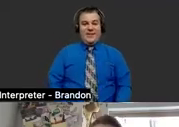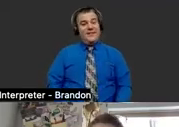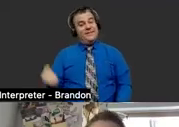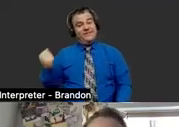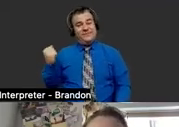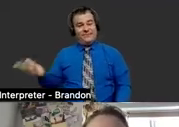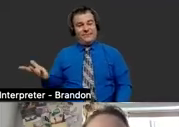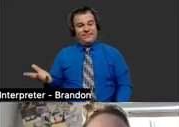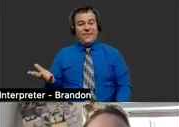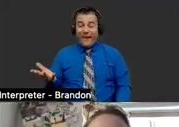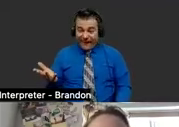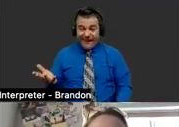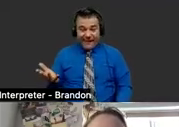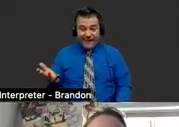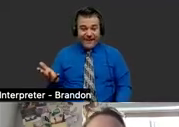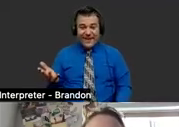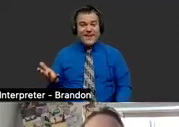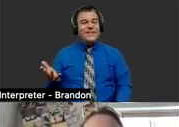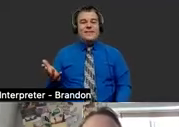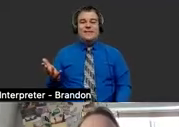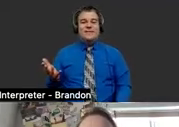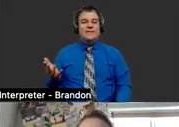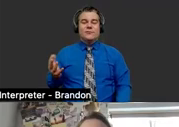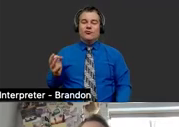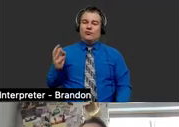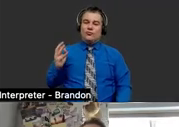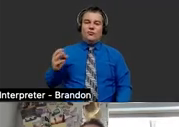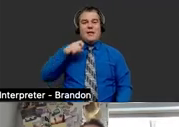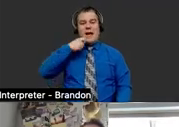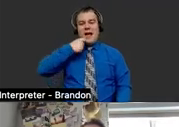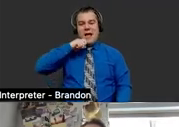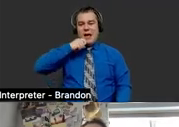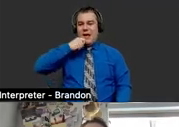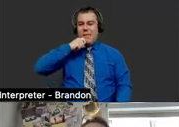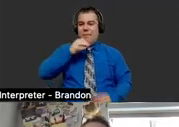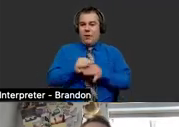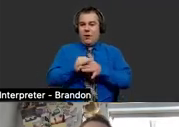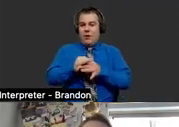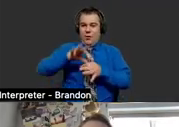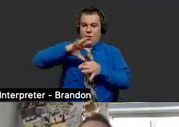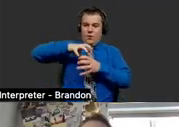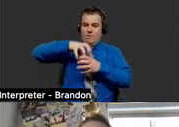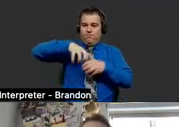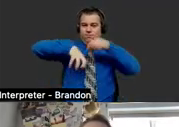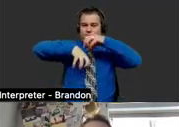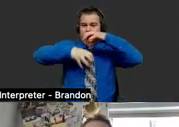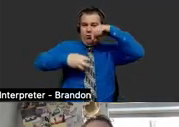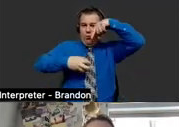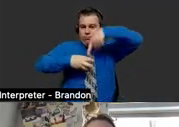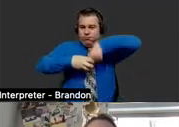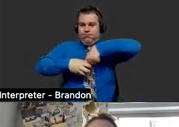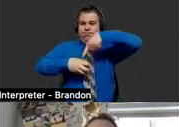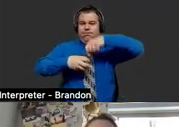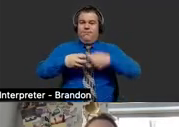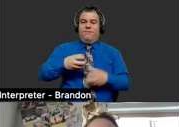Ta-da! Look at this thing. It is a premium apple corer. And so it cores apples for you.